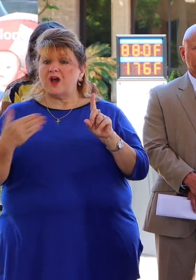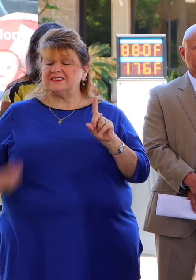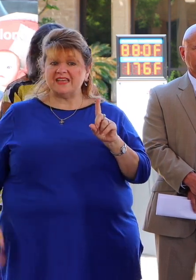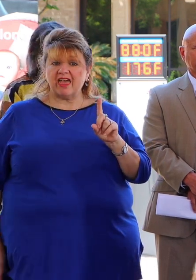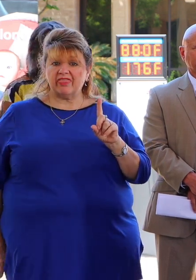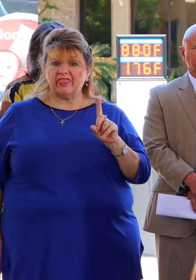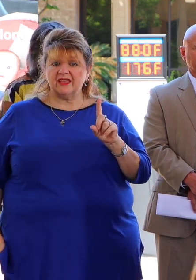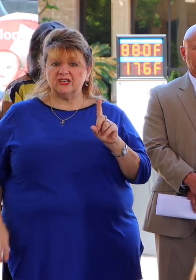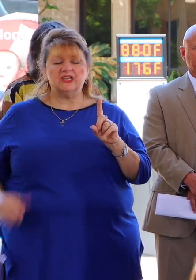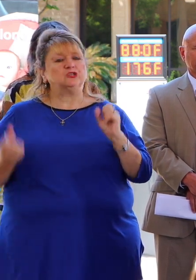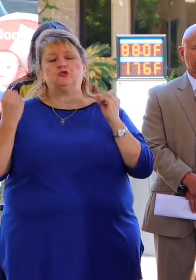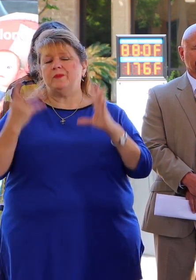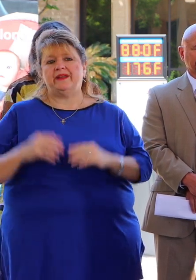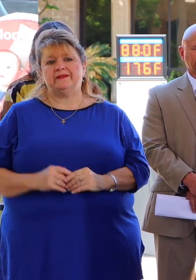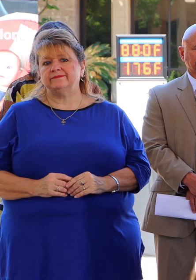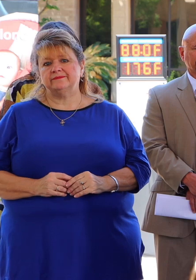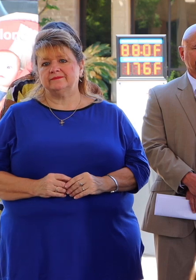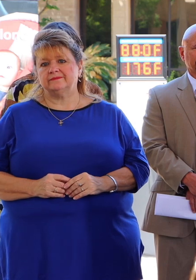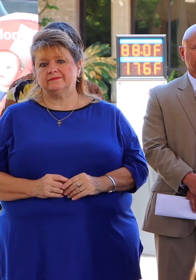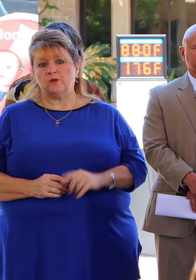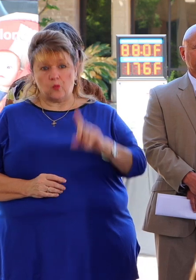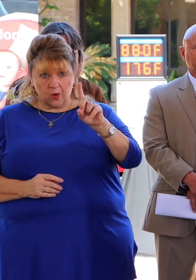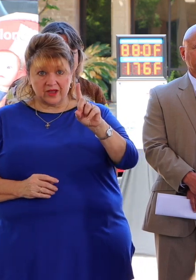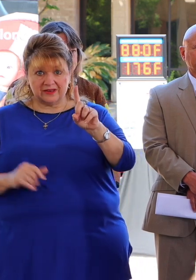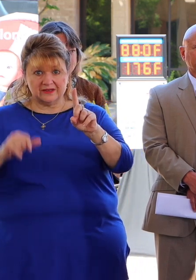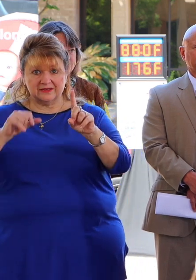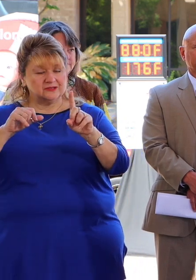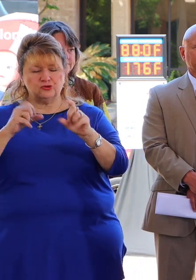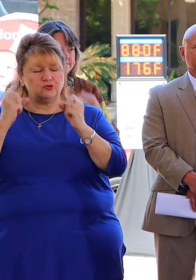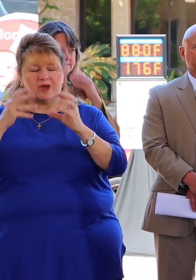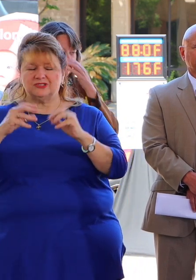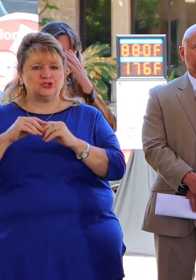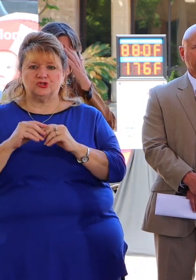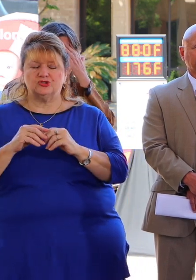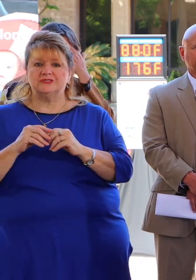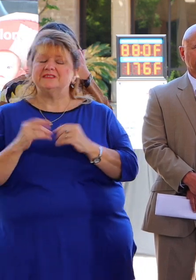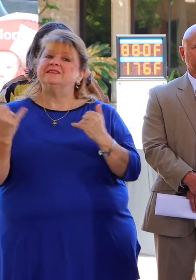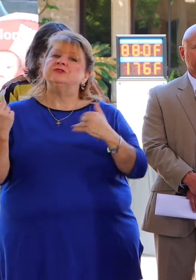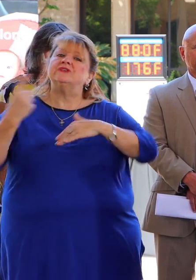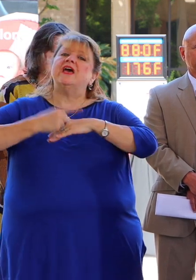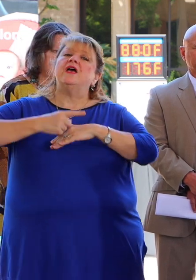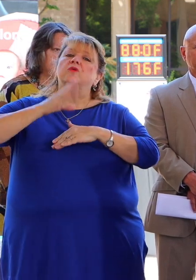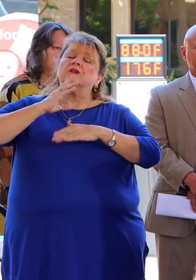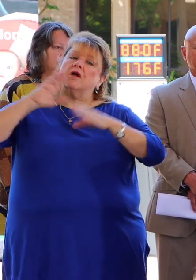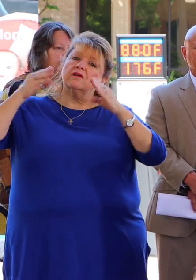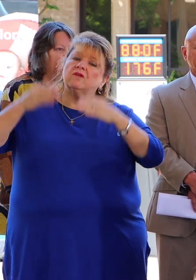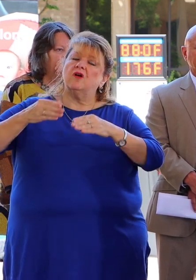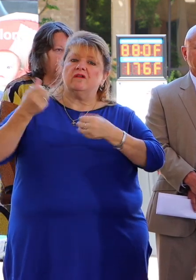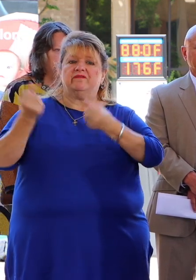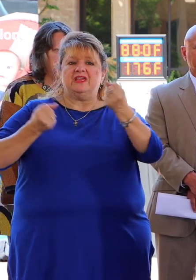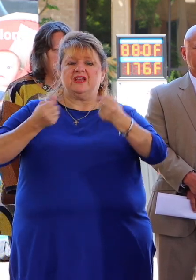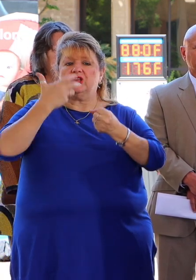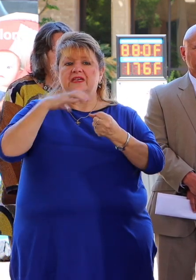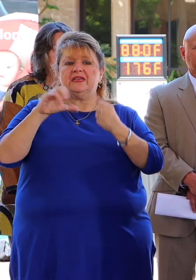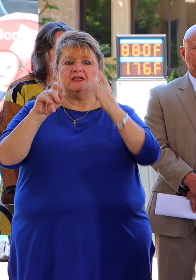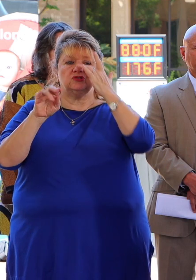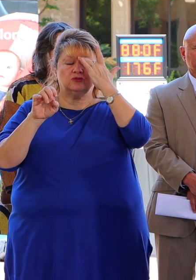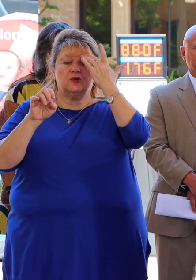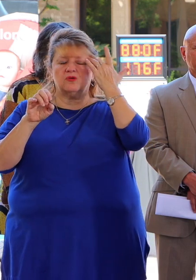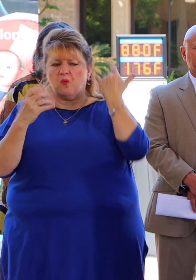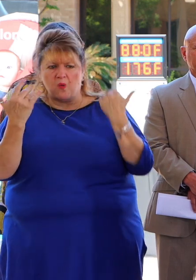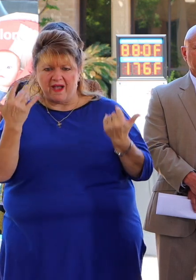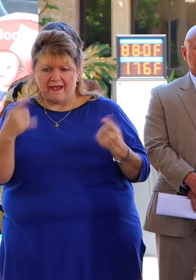too many. So today we're talking about vehicular heat stroke. You know, what happened? Why is this